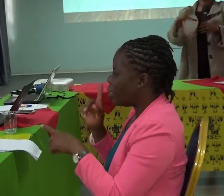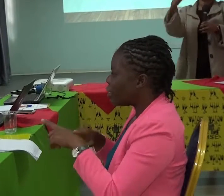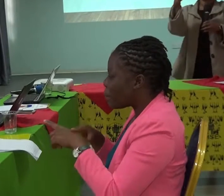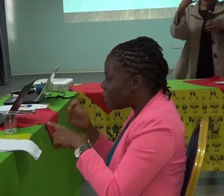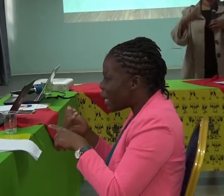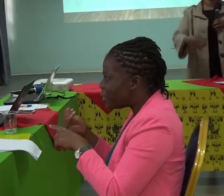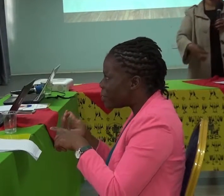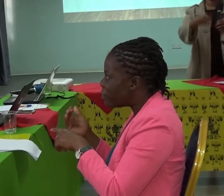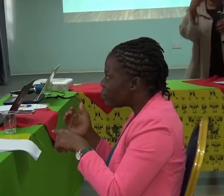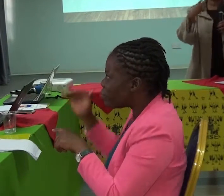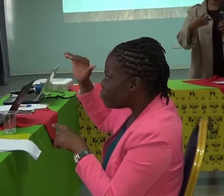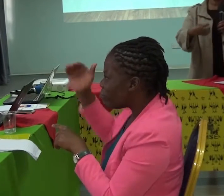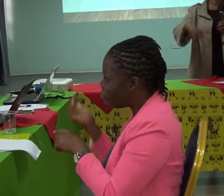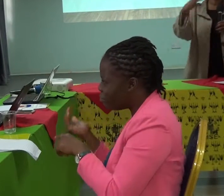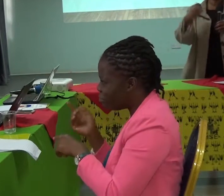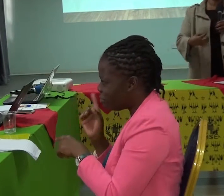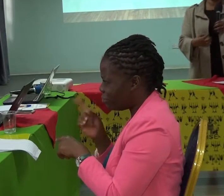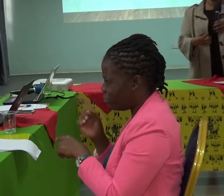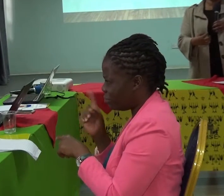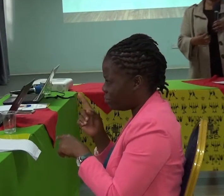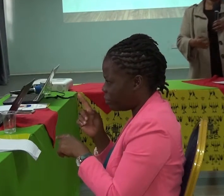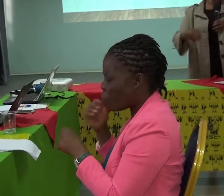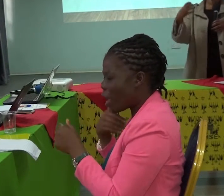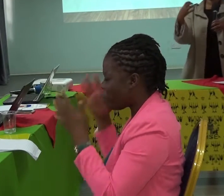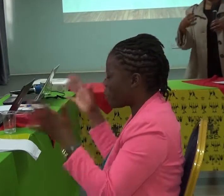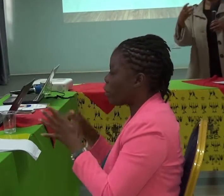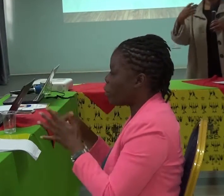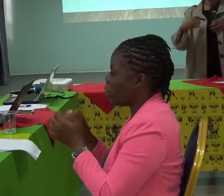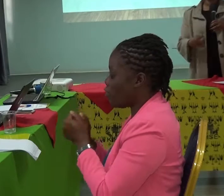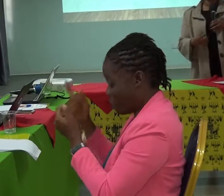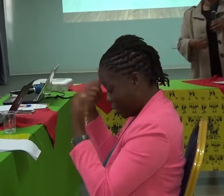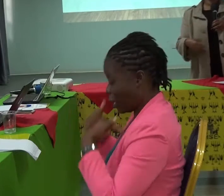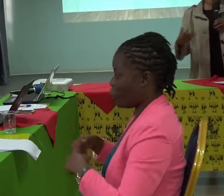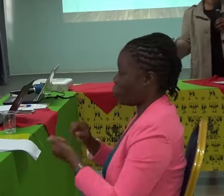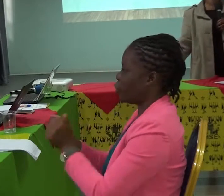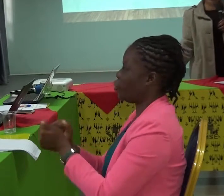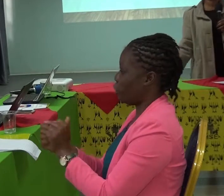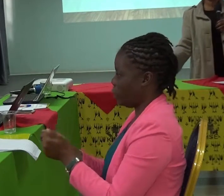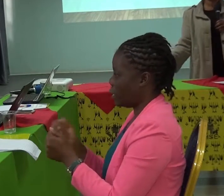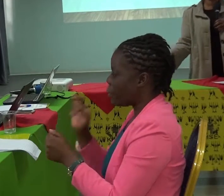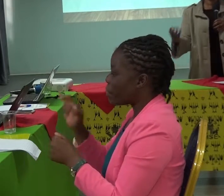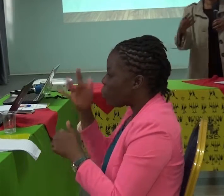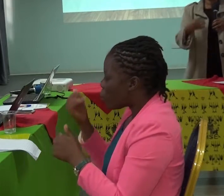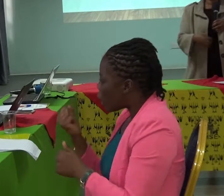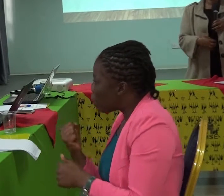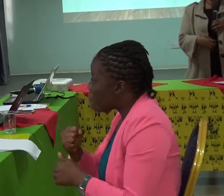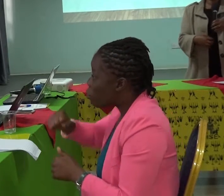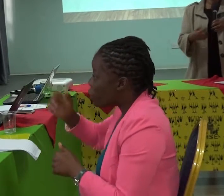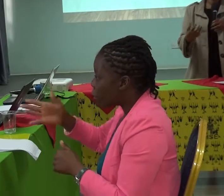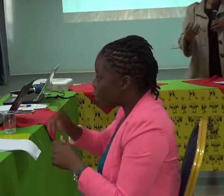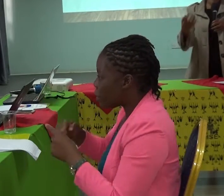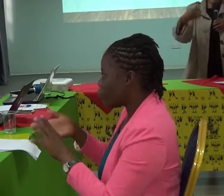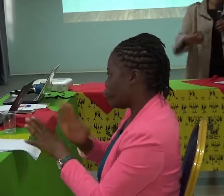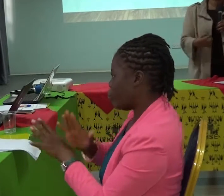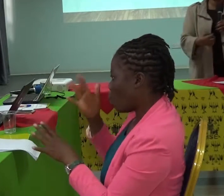have a lot of issues with self-awareness and self-image. And this is where I can be bullied and drop out of school because my disability